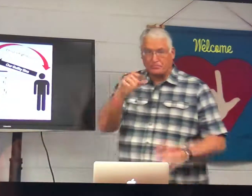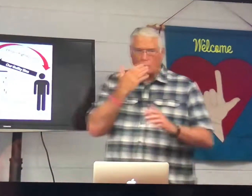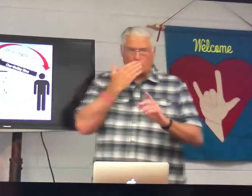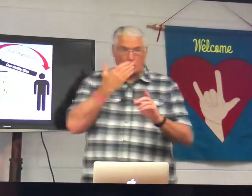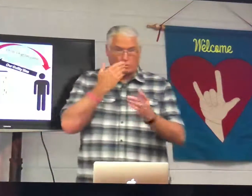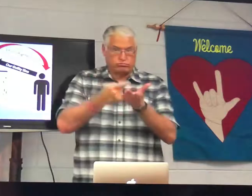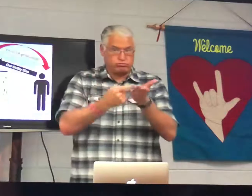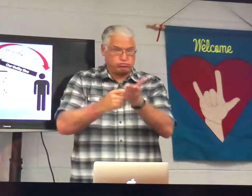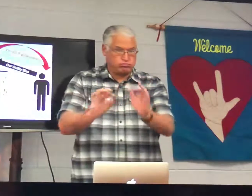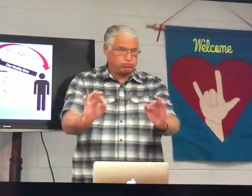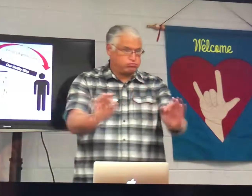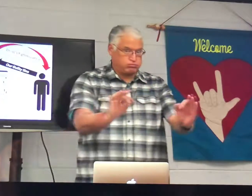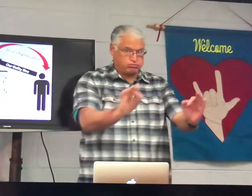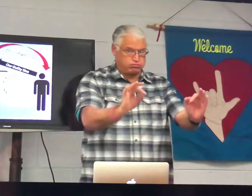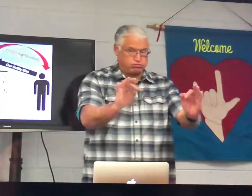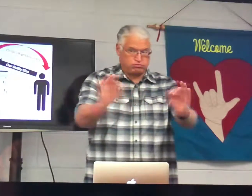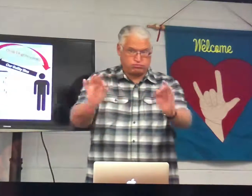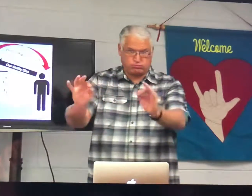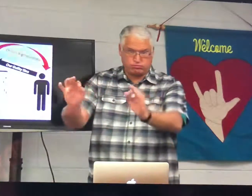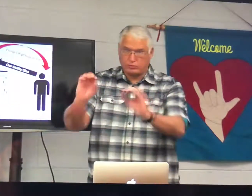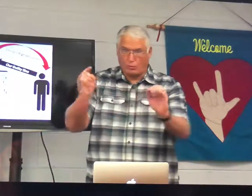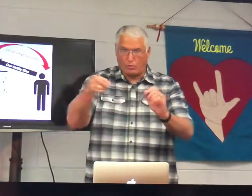Check swing foul, and it's 1-2.